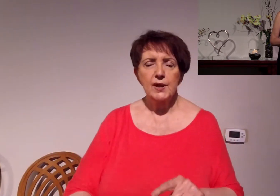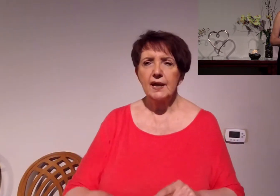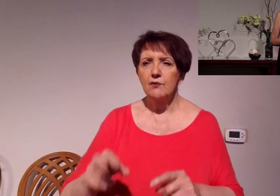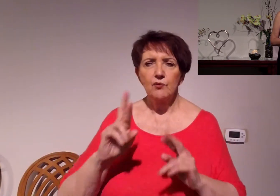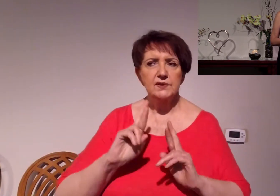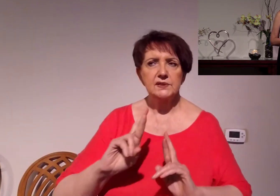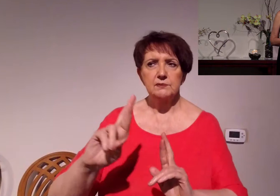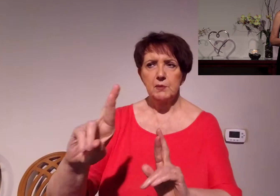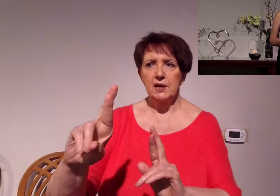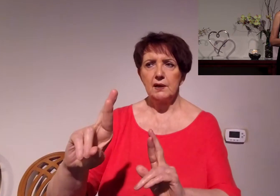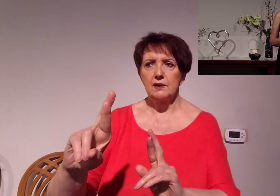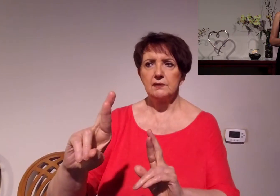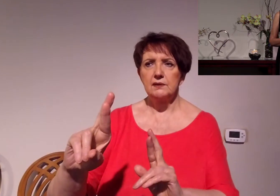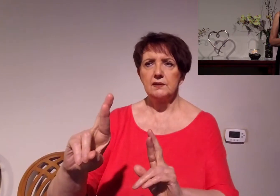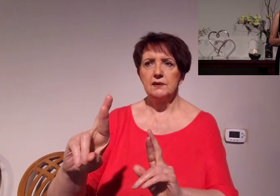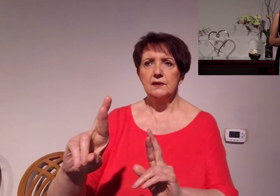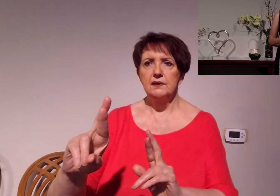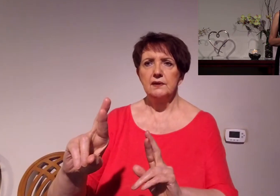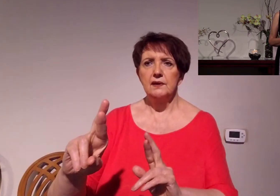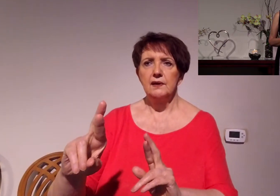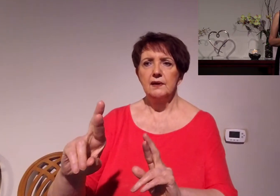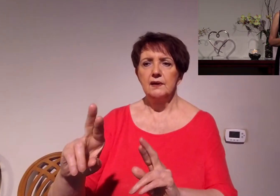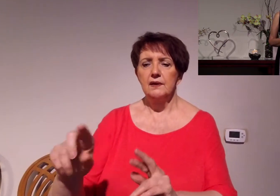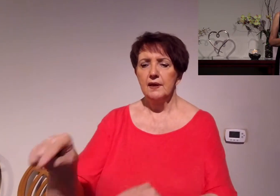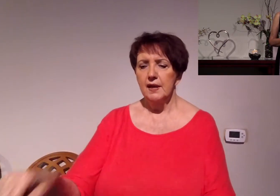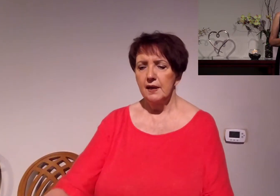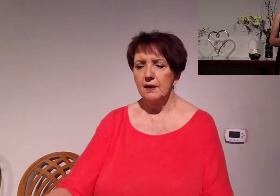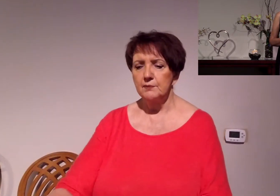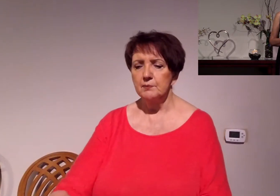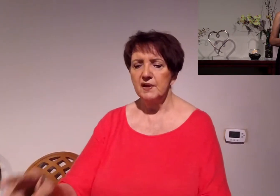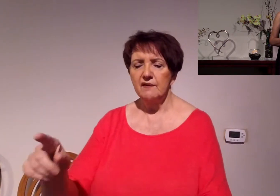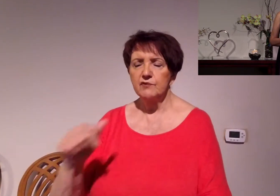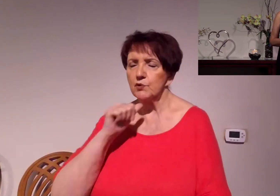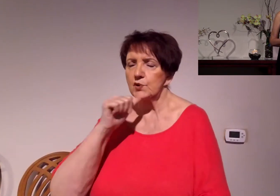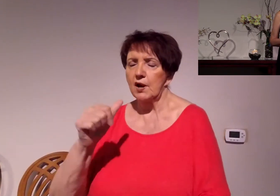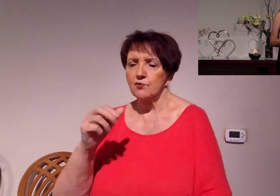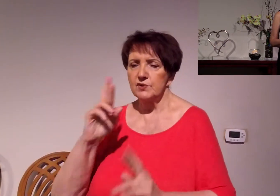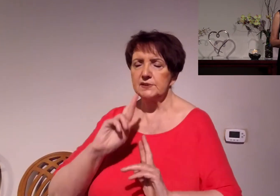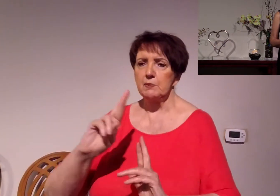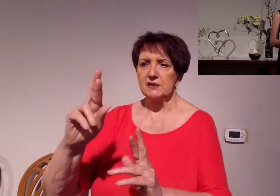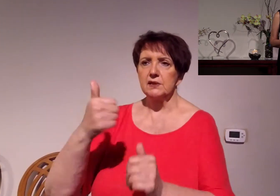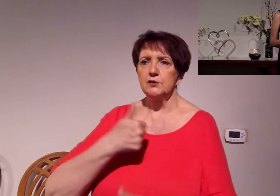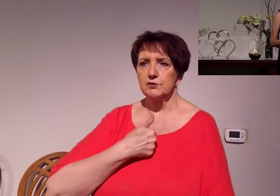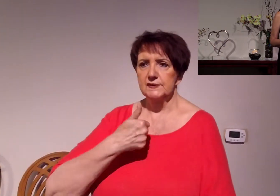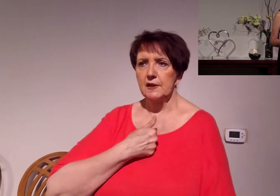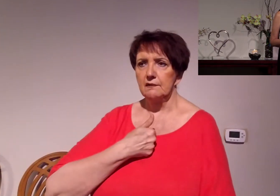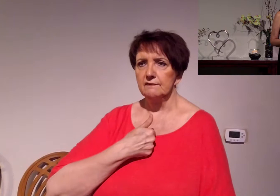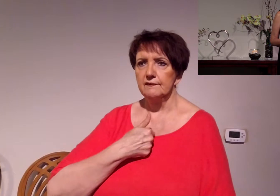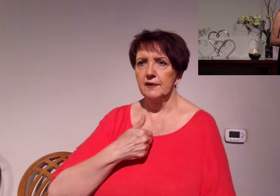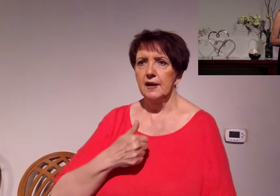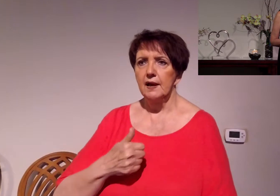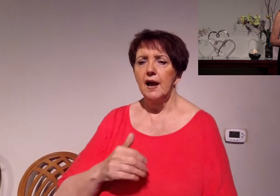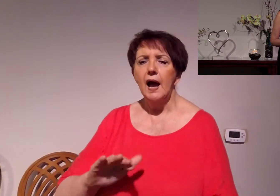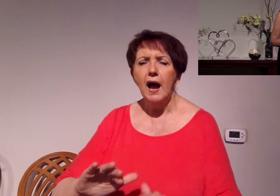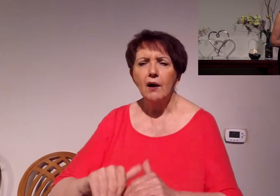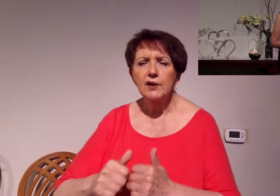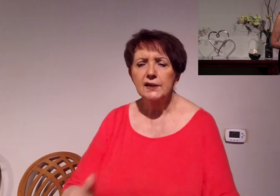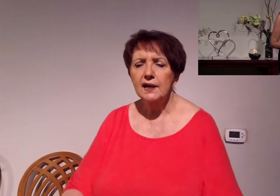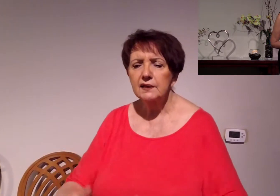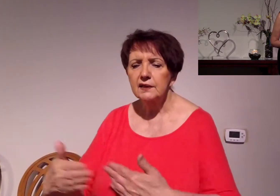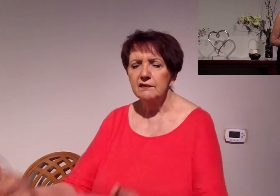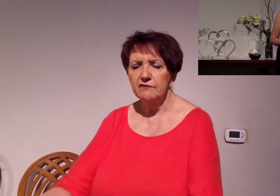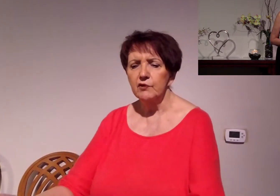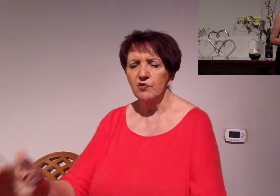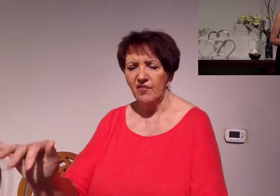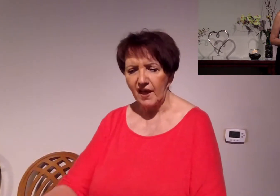another if we aren't respecting ourselves. How can I give you that if I feel